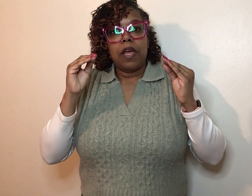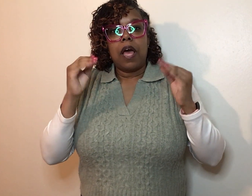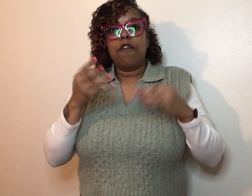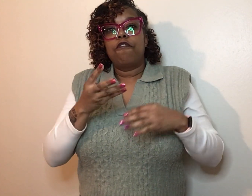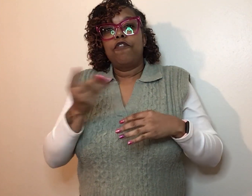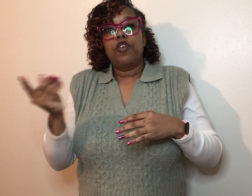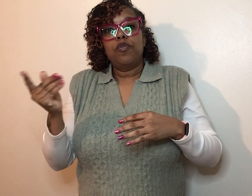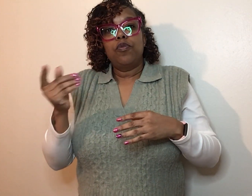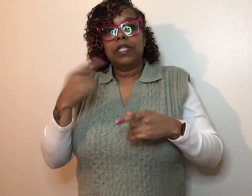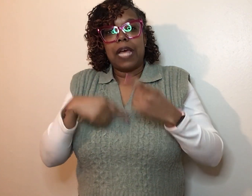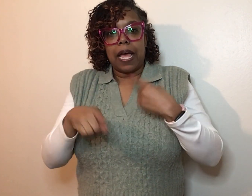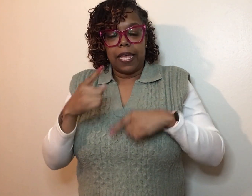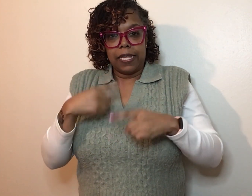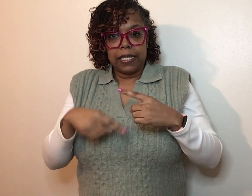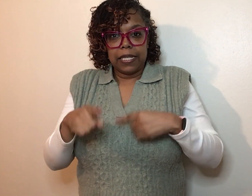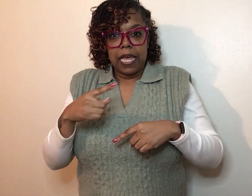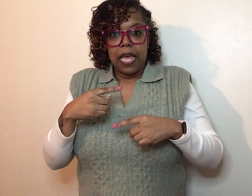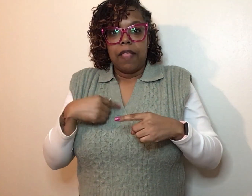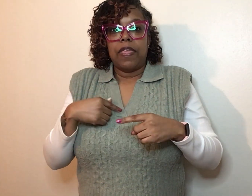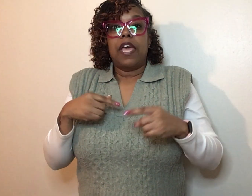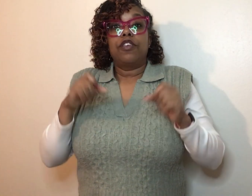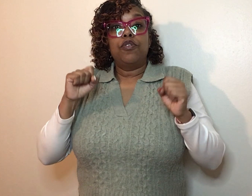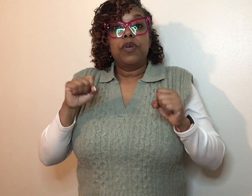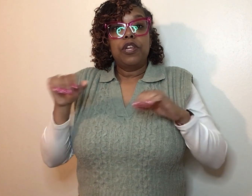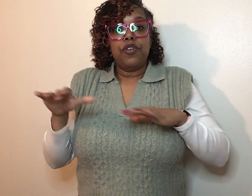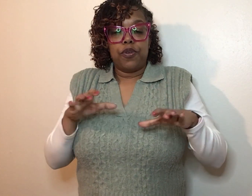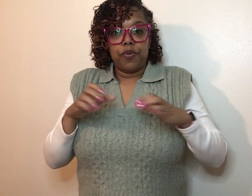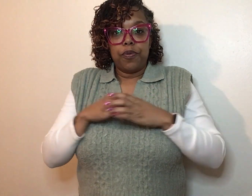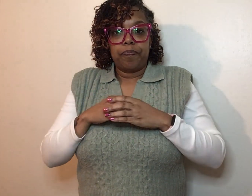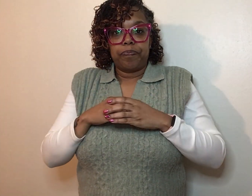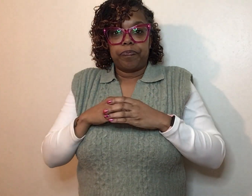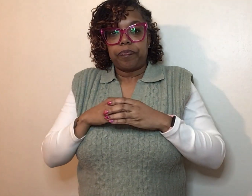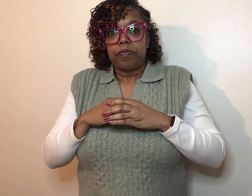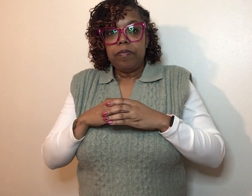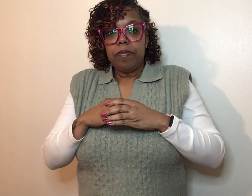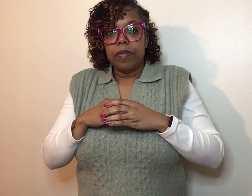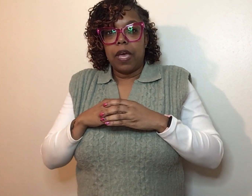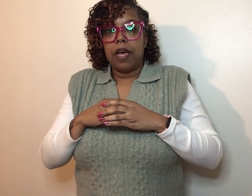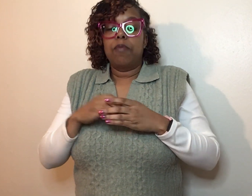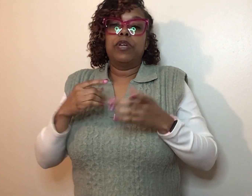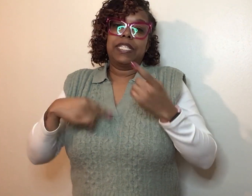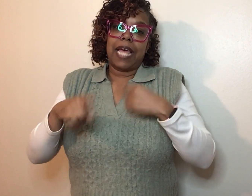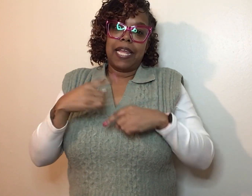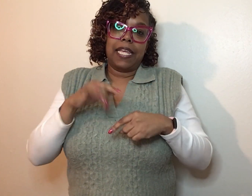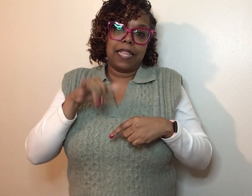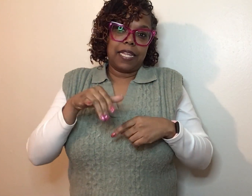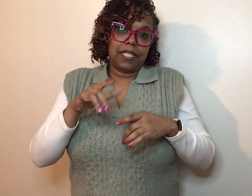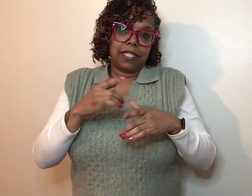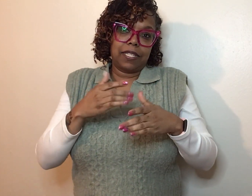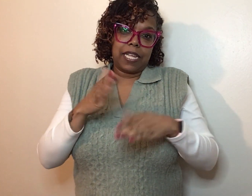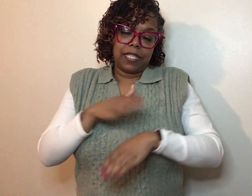a few signs that you can do when signing that